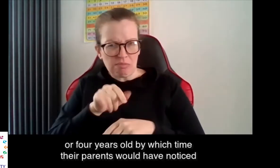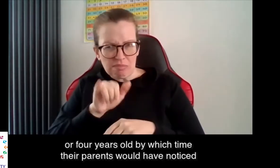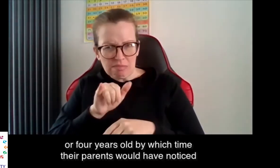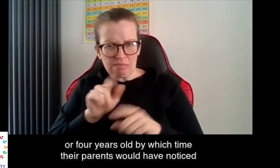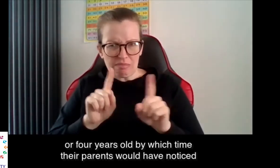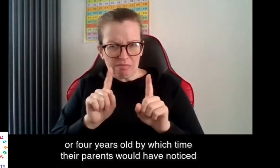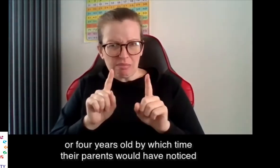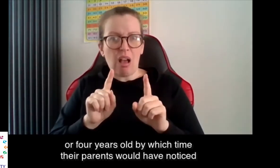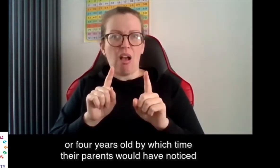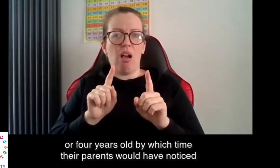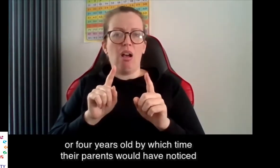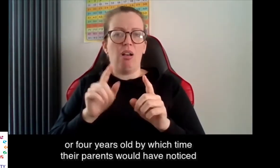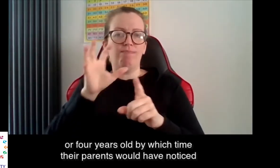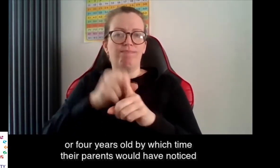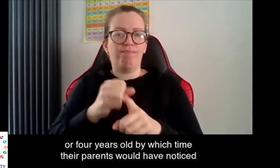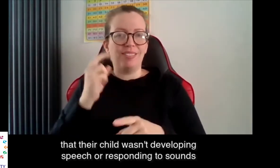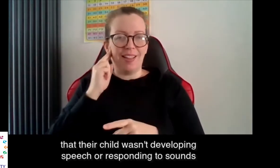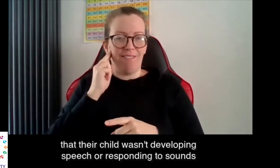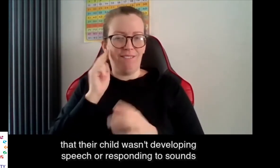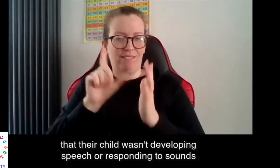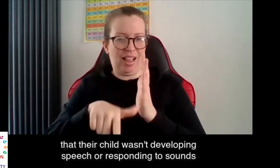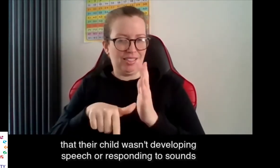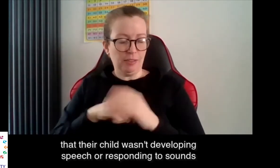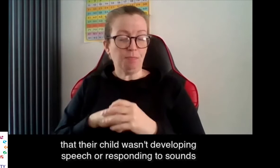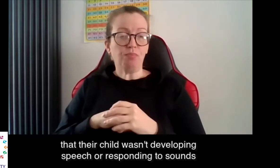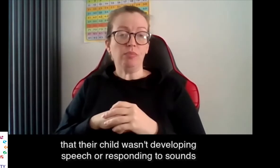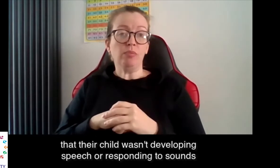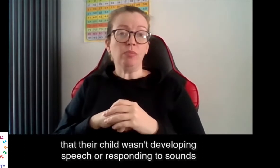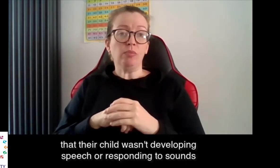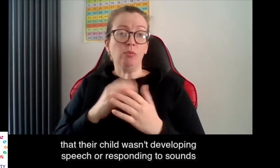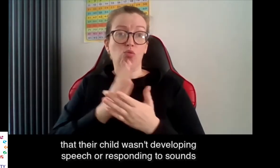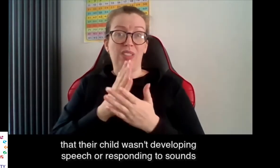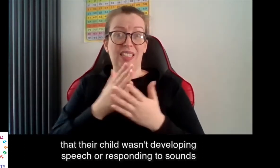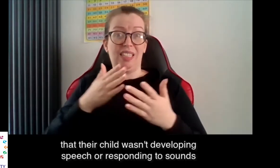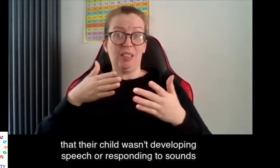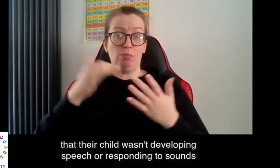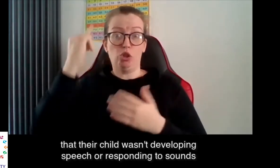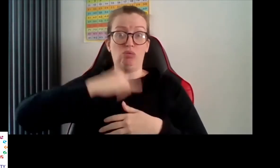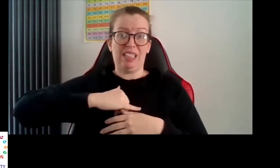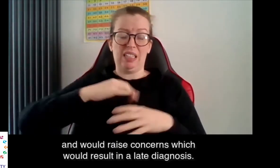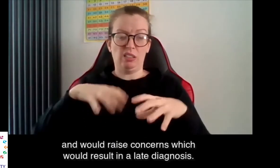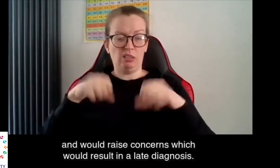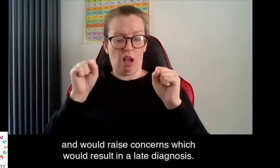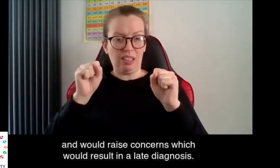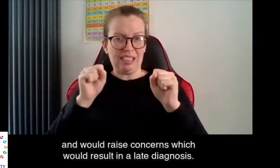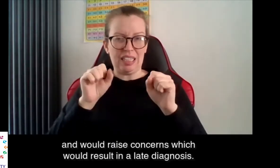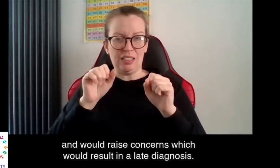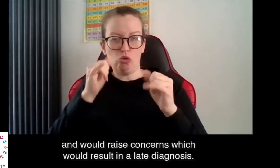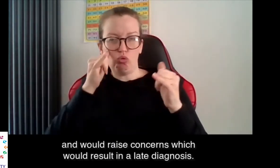time their parents would have noticed that their child wasn't developing speech or responding to sounds, and would raise concerns which would